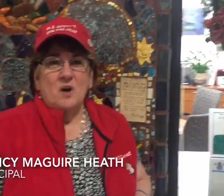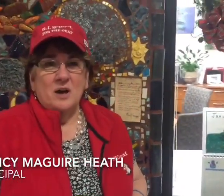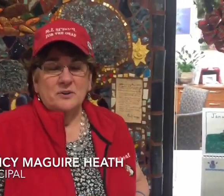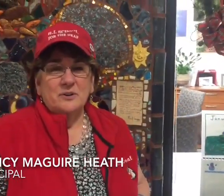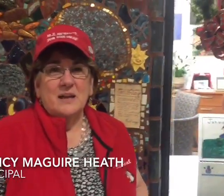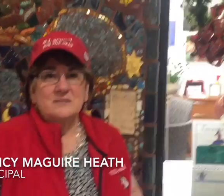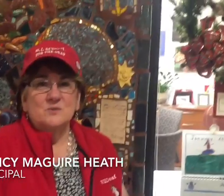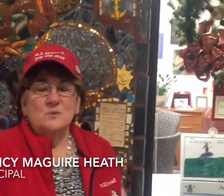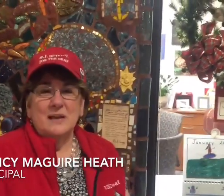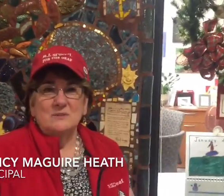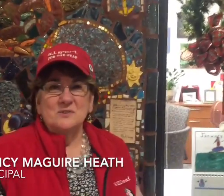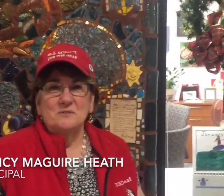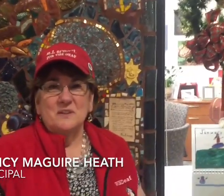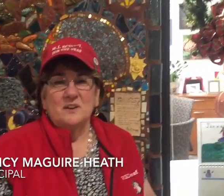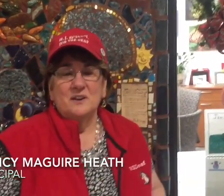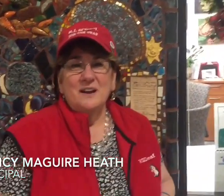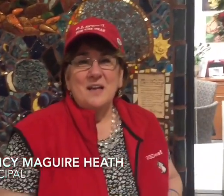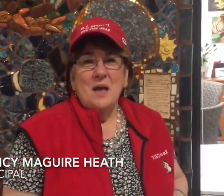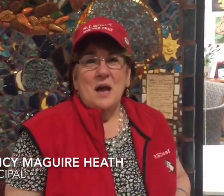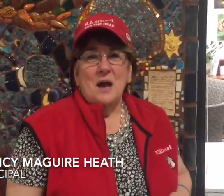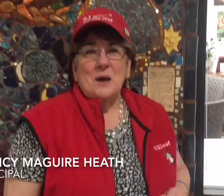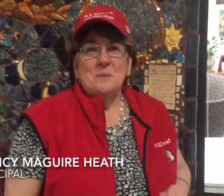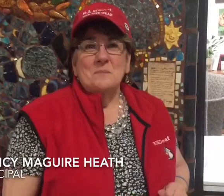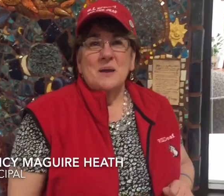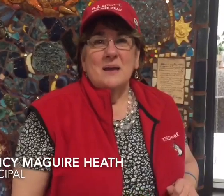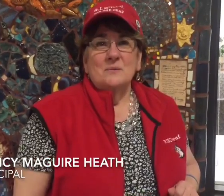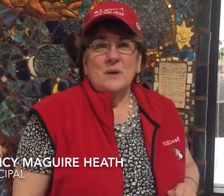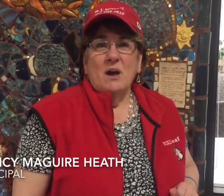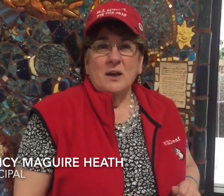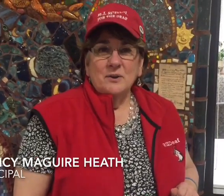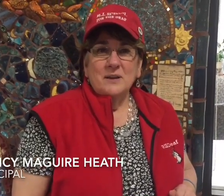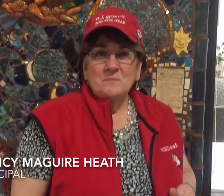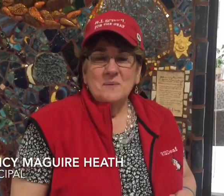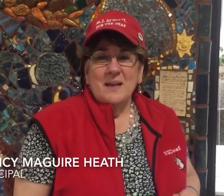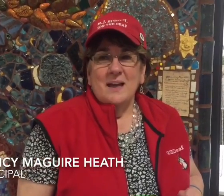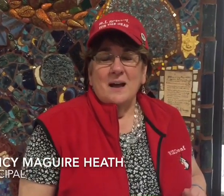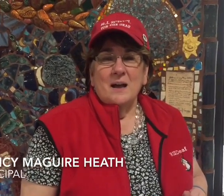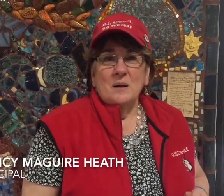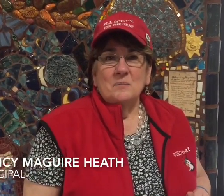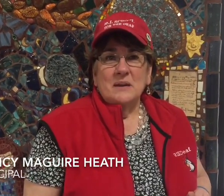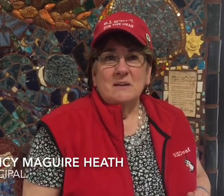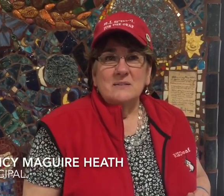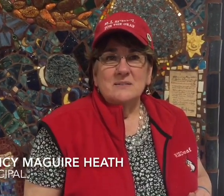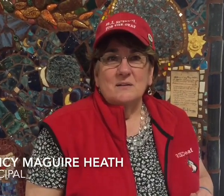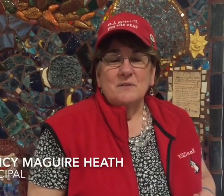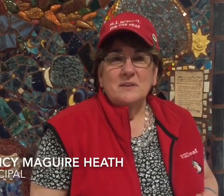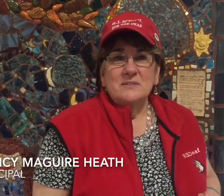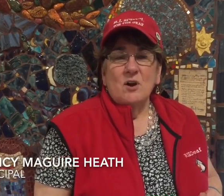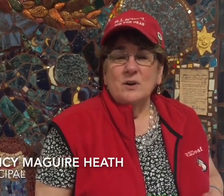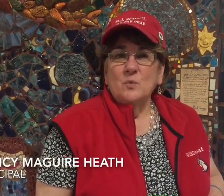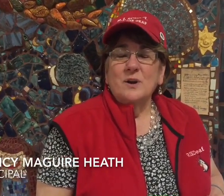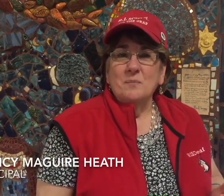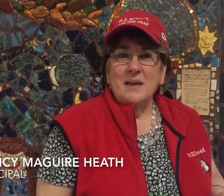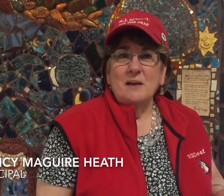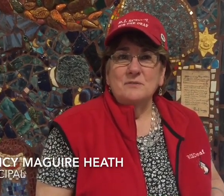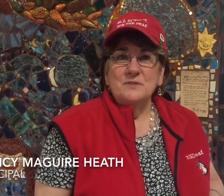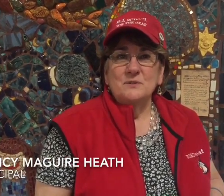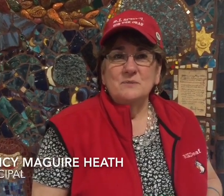honored as School Counselor of the Year. And we honor him because of his hard work on behalf of students.